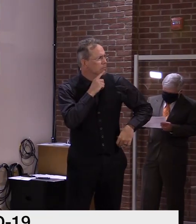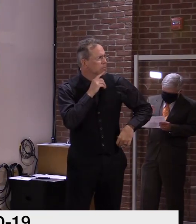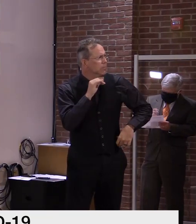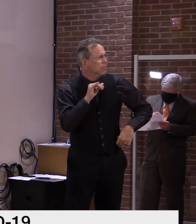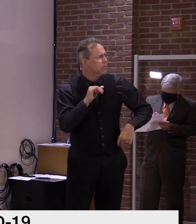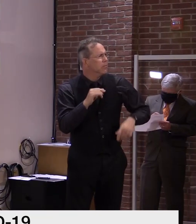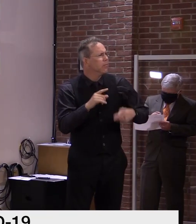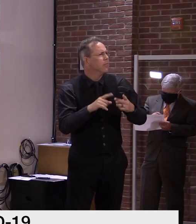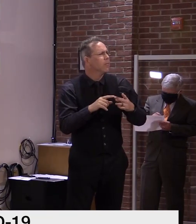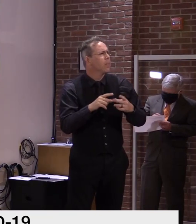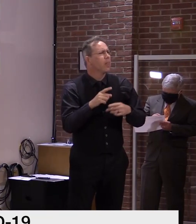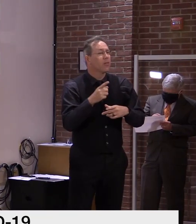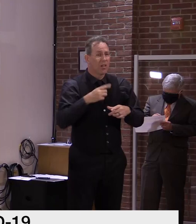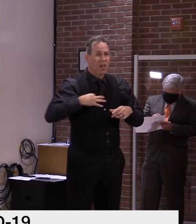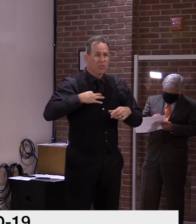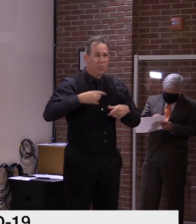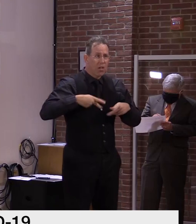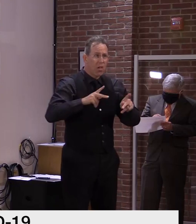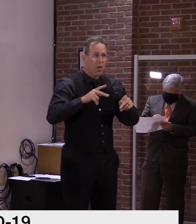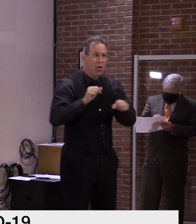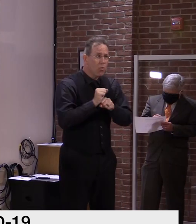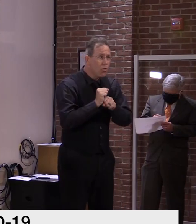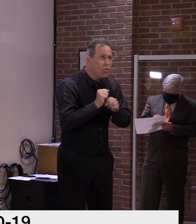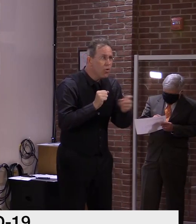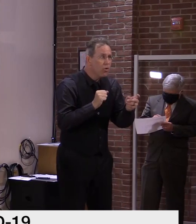whether it's a temporary disability or a longer